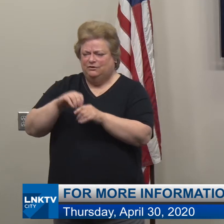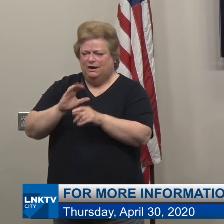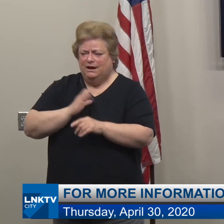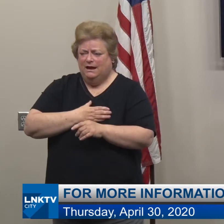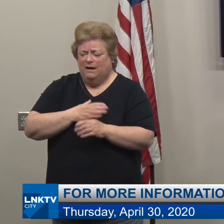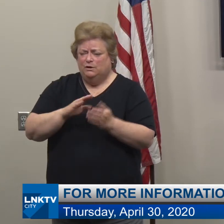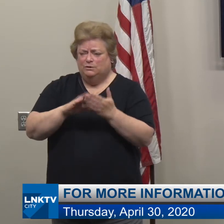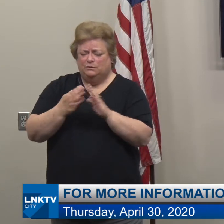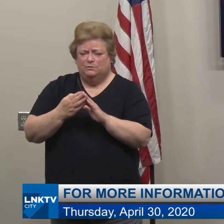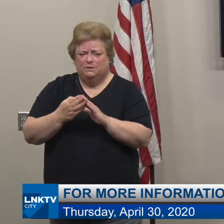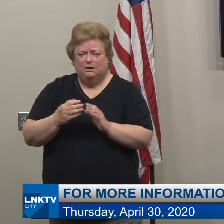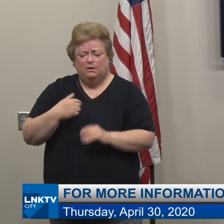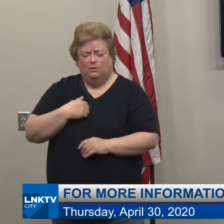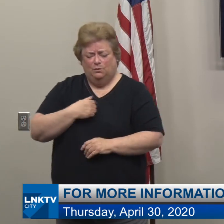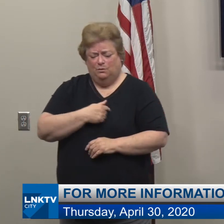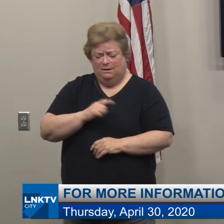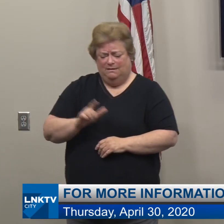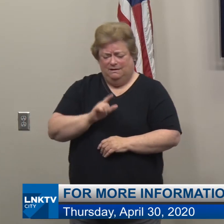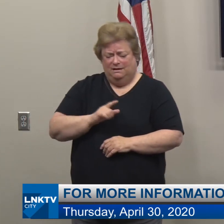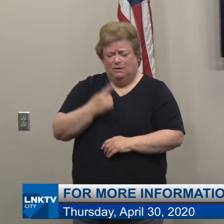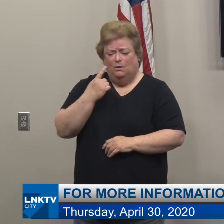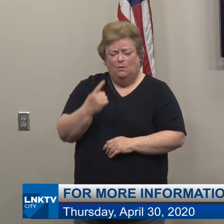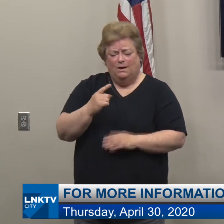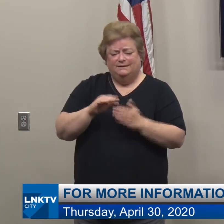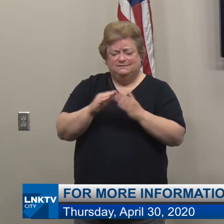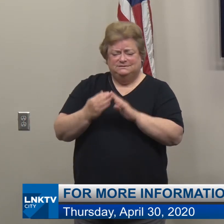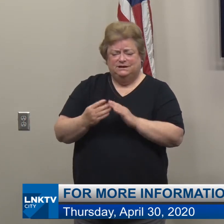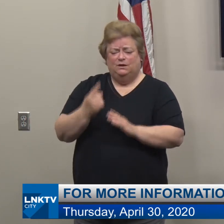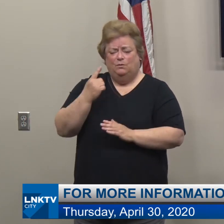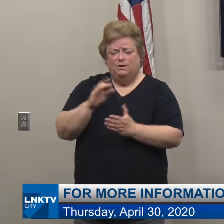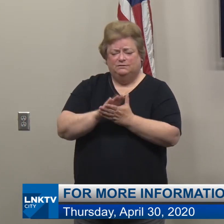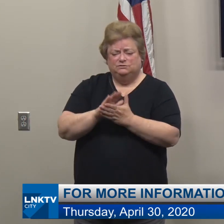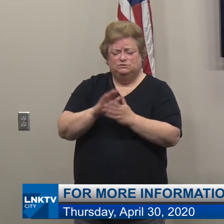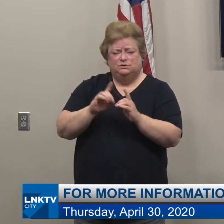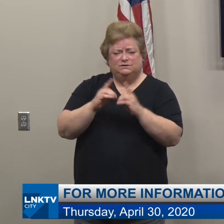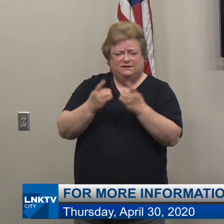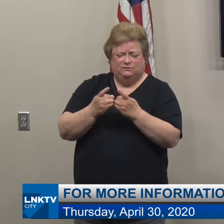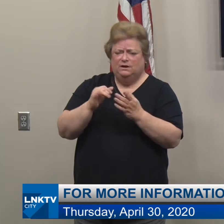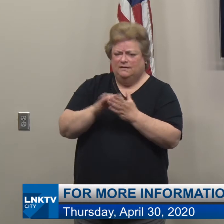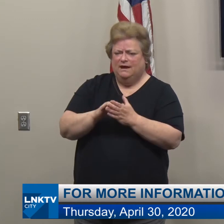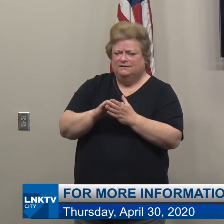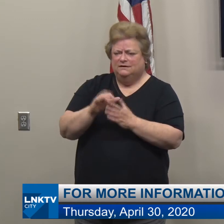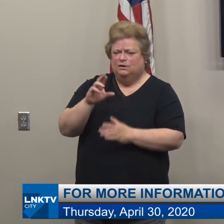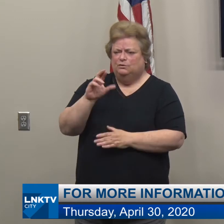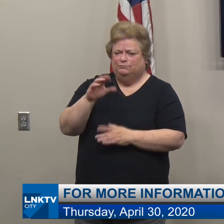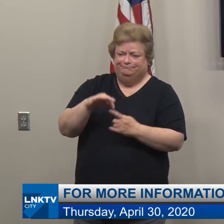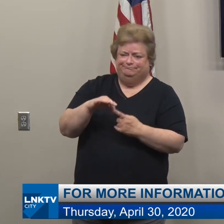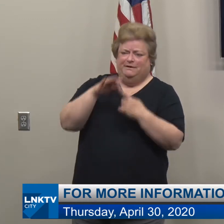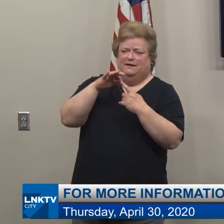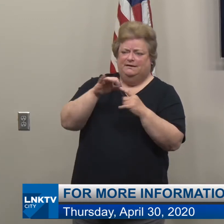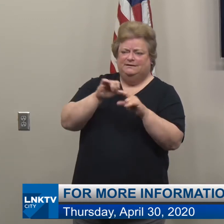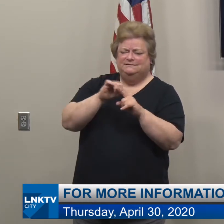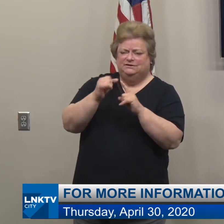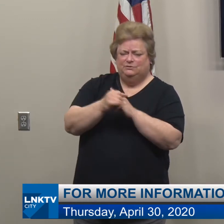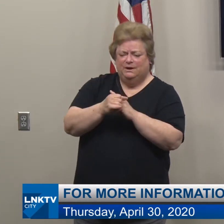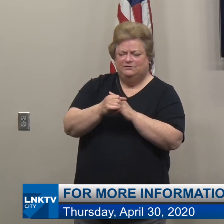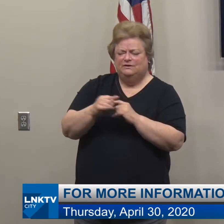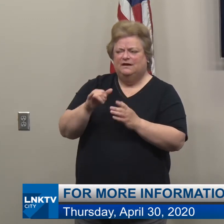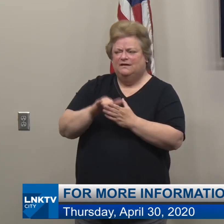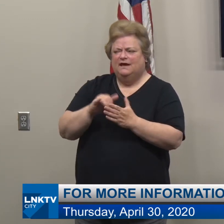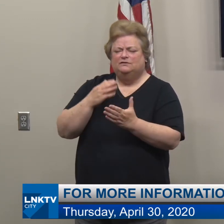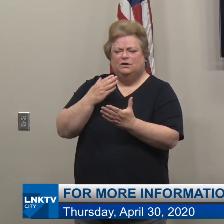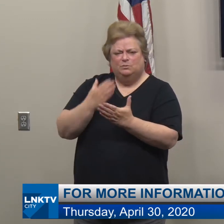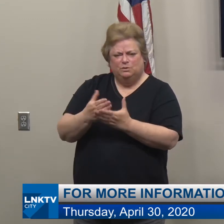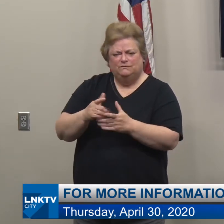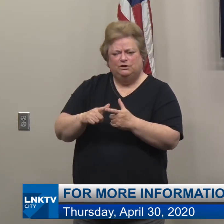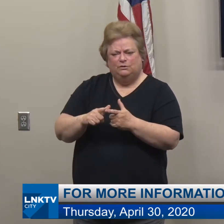In Lincoln, we are one city with one school district, a rare situation that now more than ever before is proving to be a source